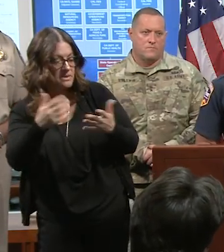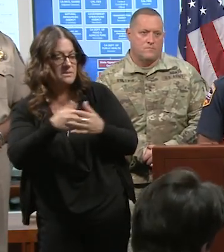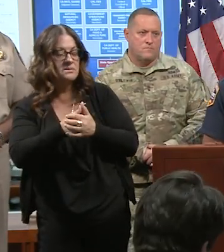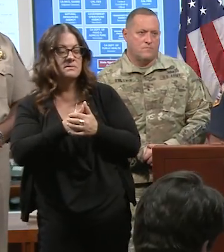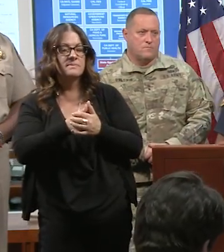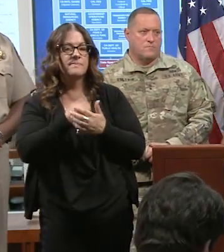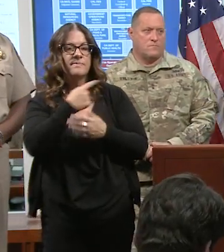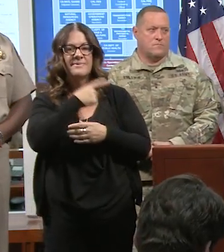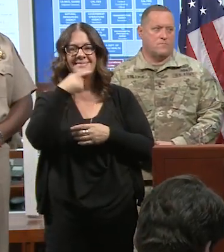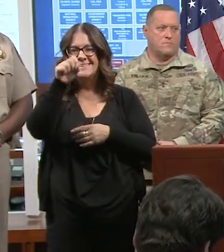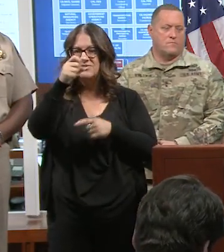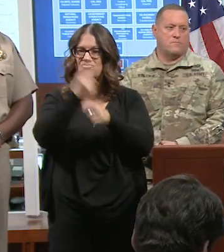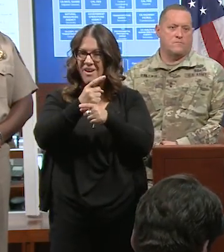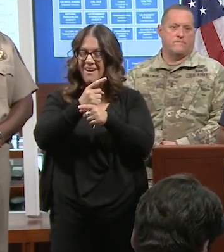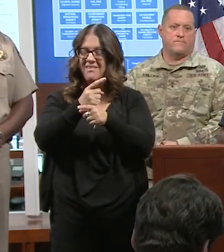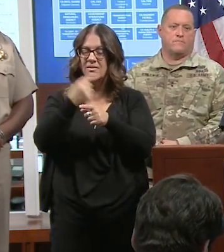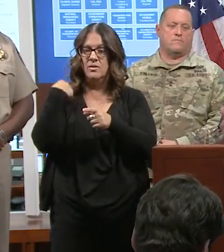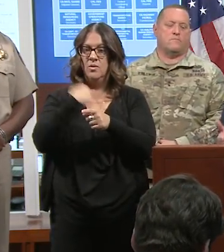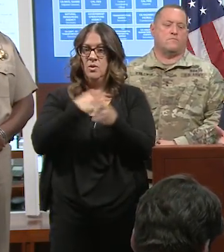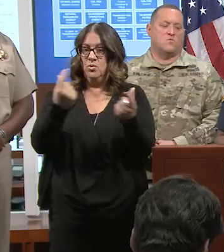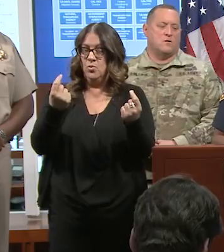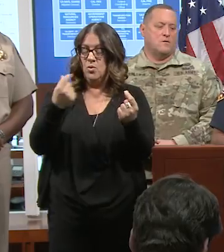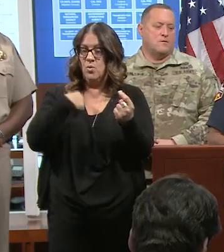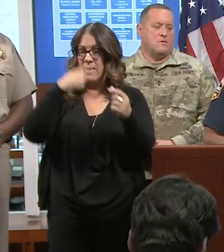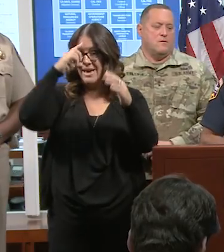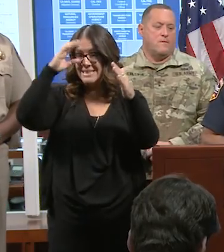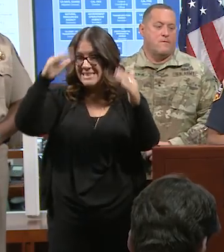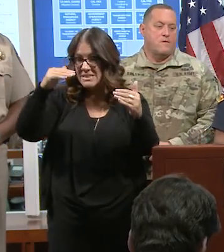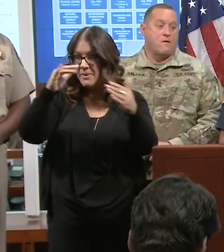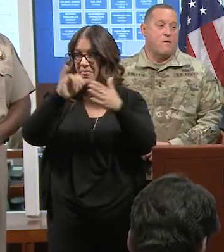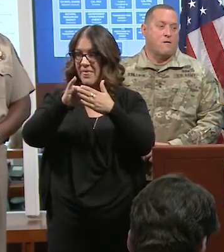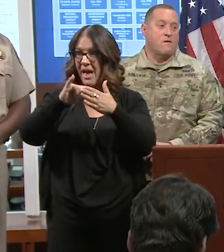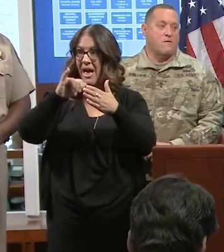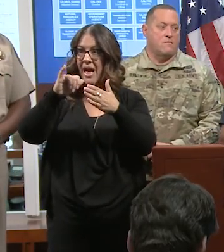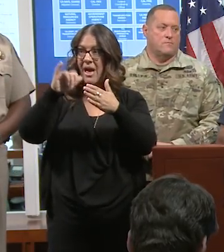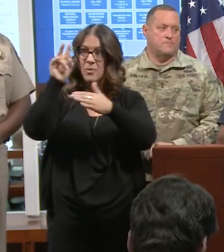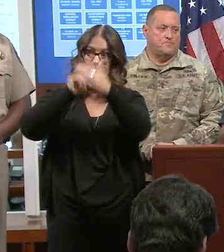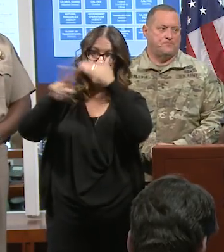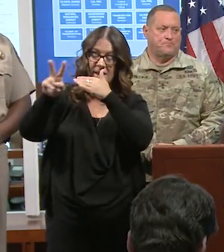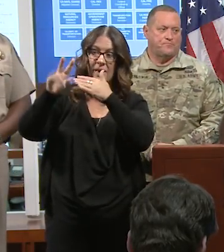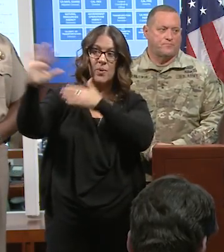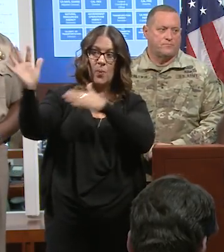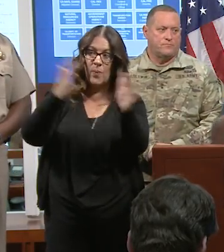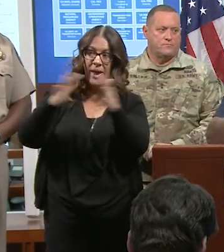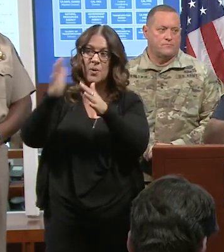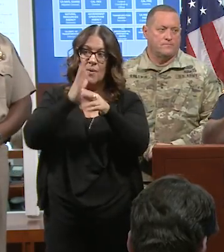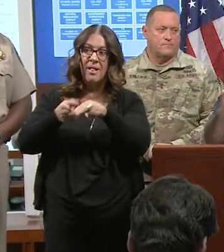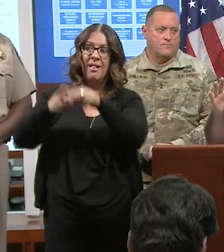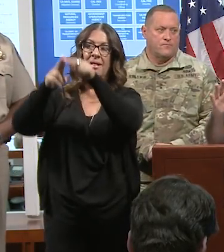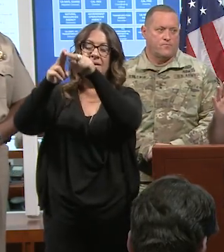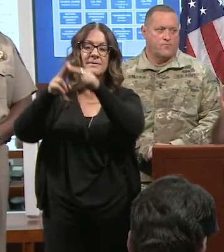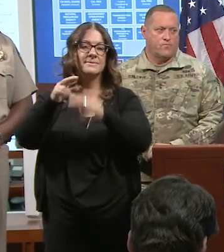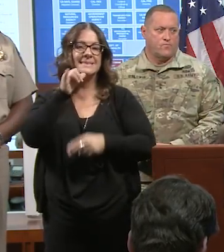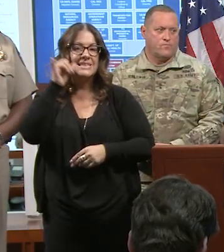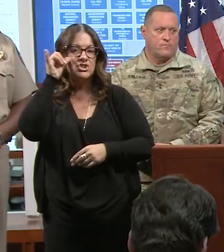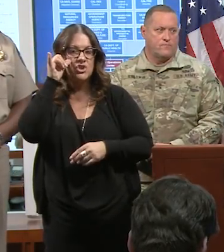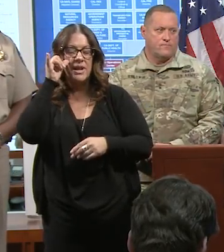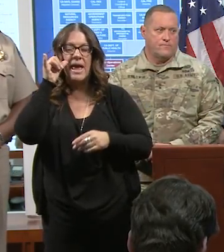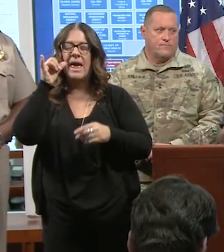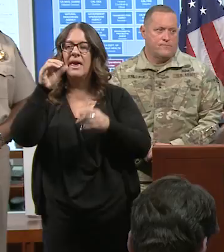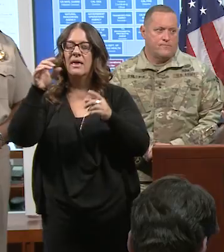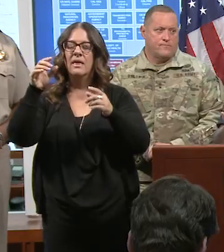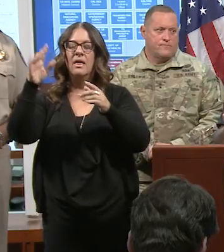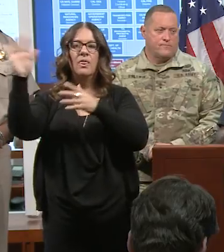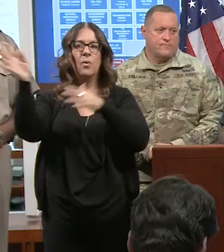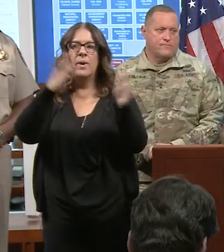Absolutely. So here's been our focus. We've anticipated this wind event coming. Yesterday, the winds shifted to a different direction, the more